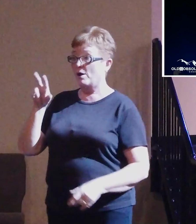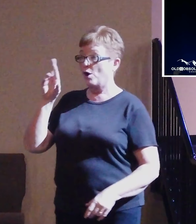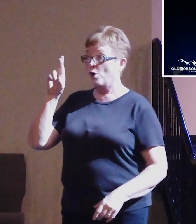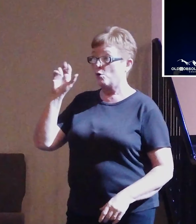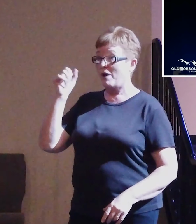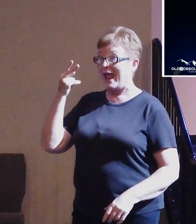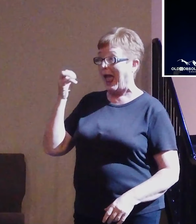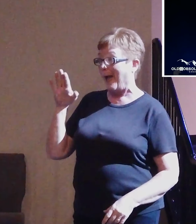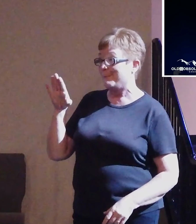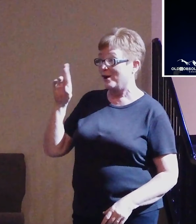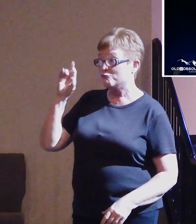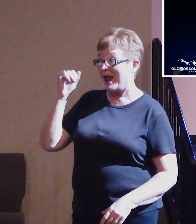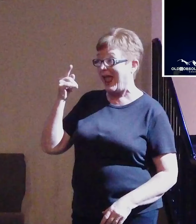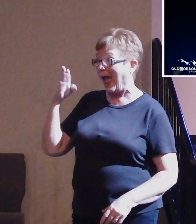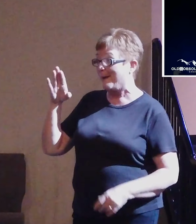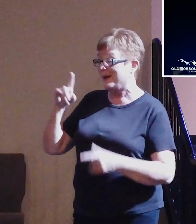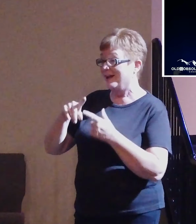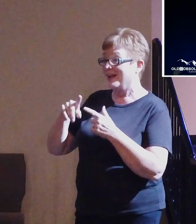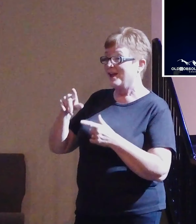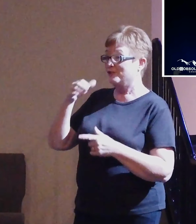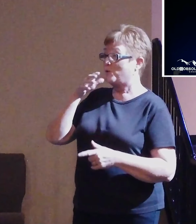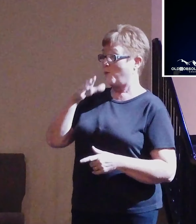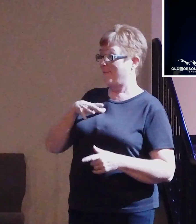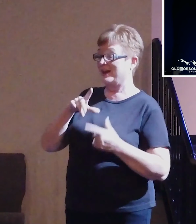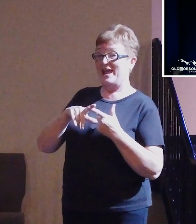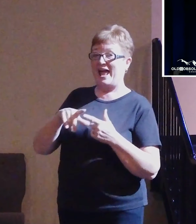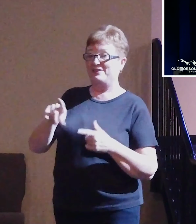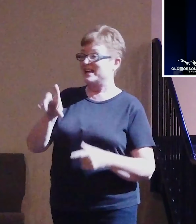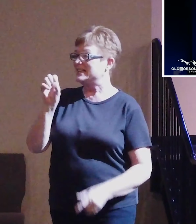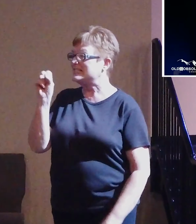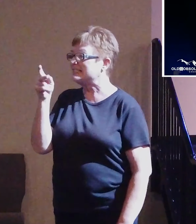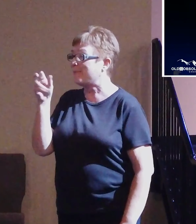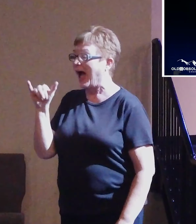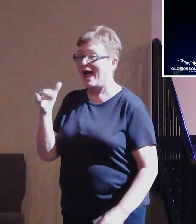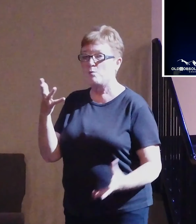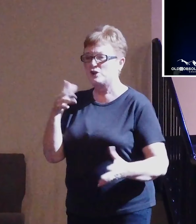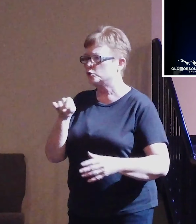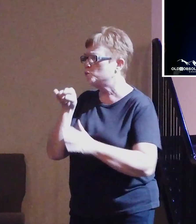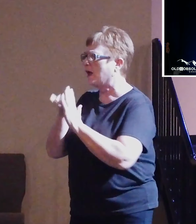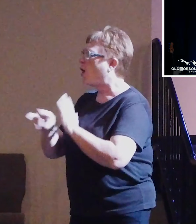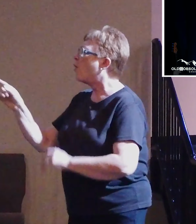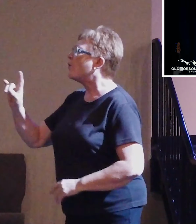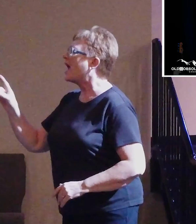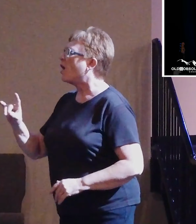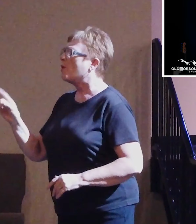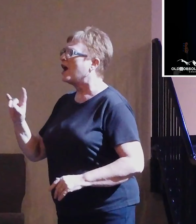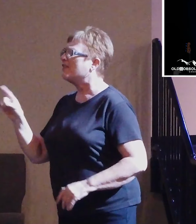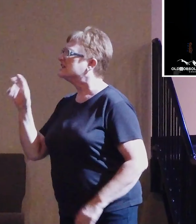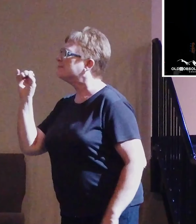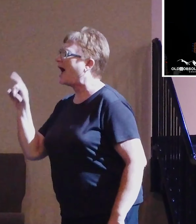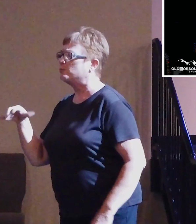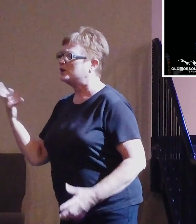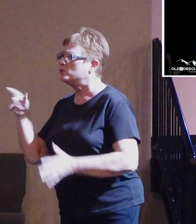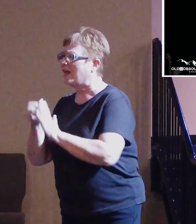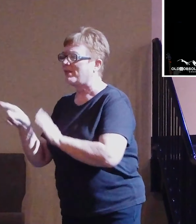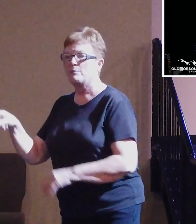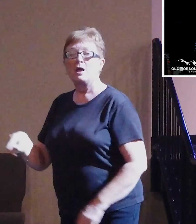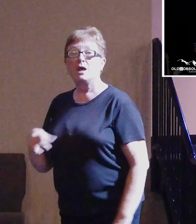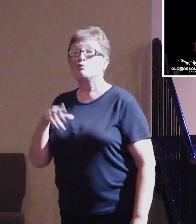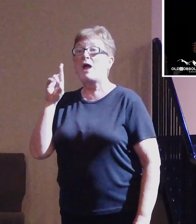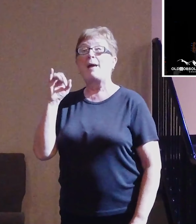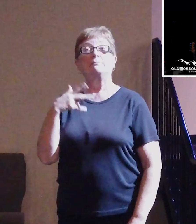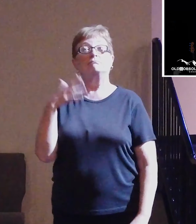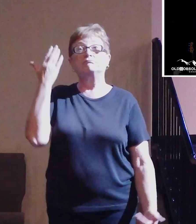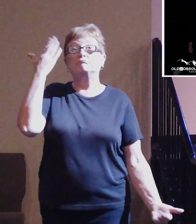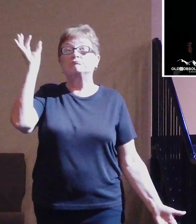Knock, knock, knock. Where are the spies? We want to kill them. Don't know. Not sure what you're talking about.